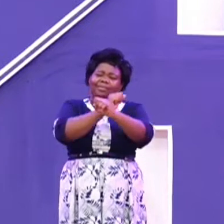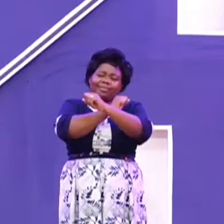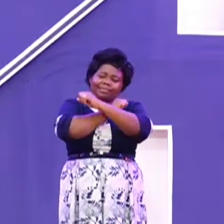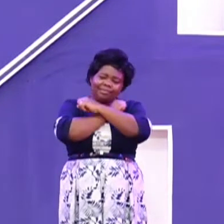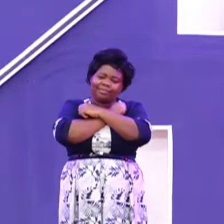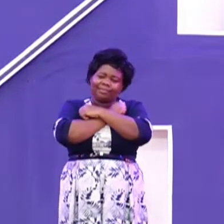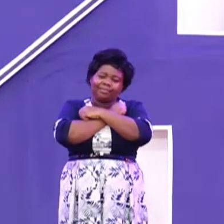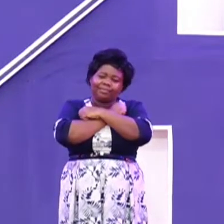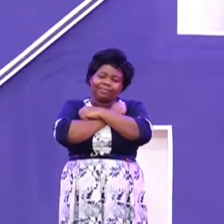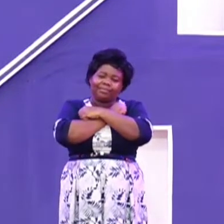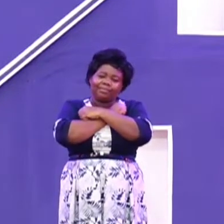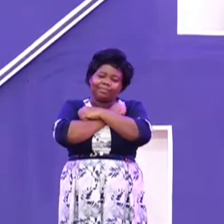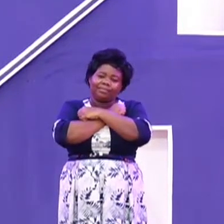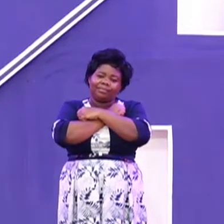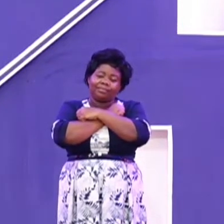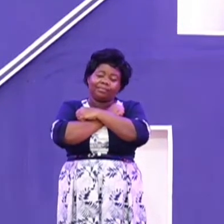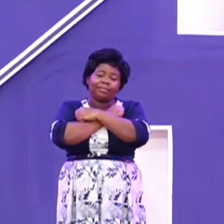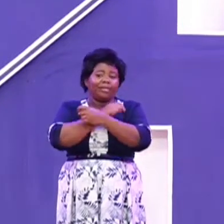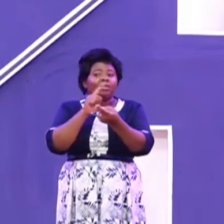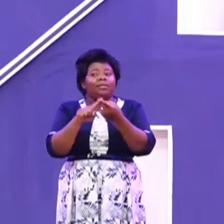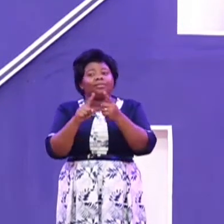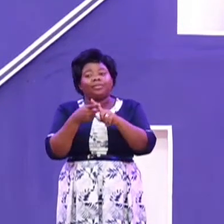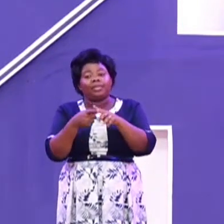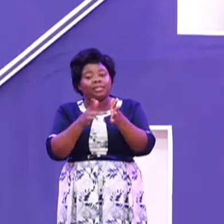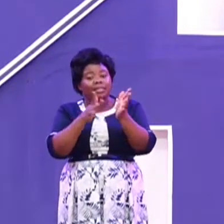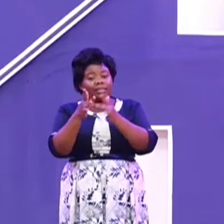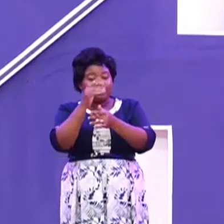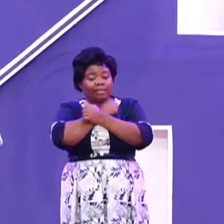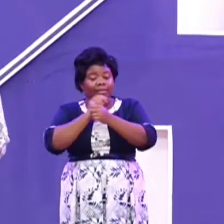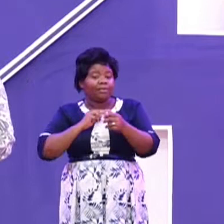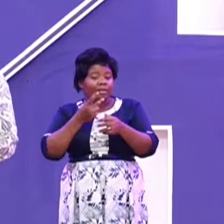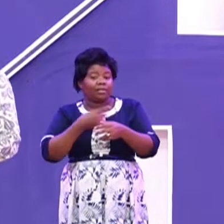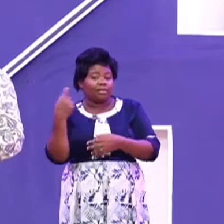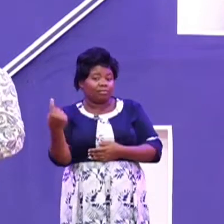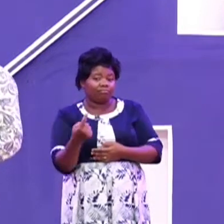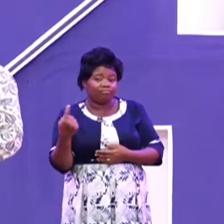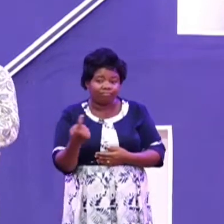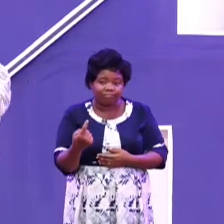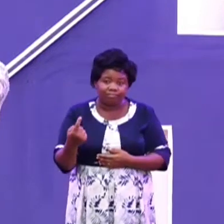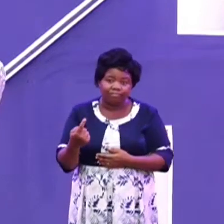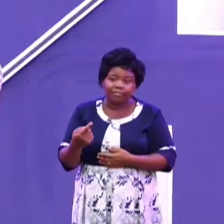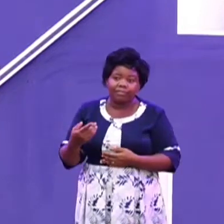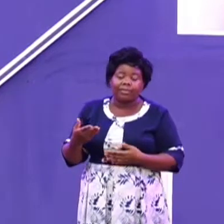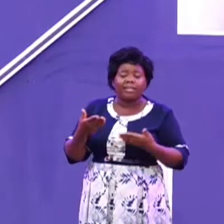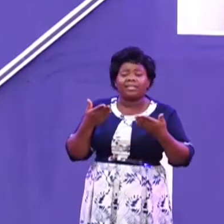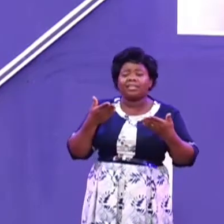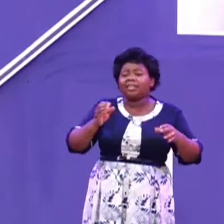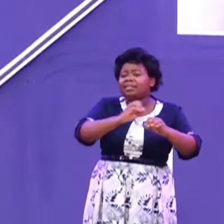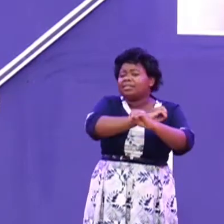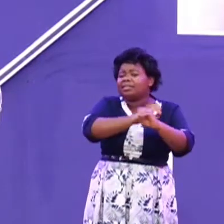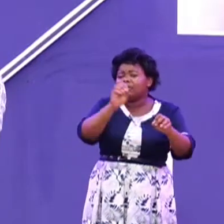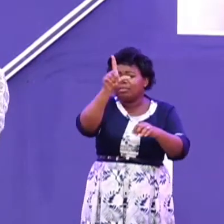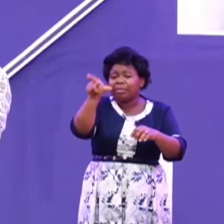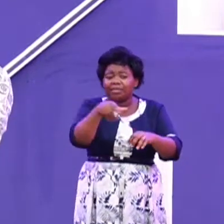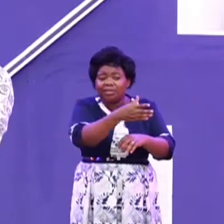at all. Mikwano Yesu yatwagala bwaga. Friends, Jesus merely loved us. Tewali kugwa ina standard ya